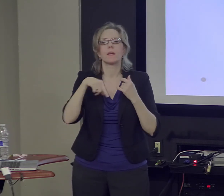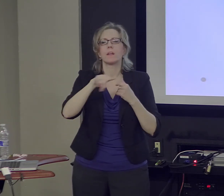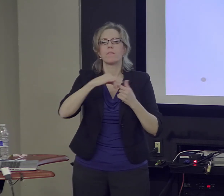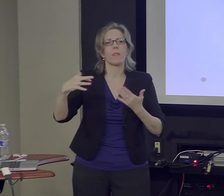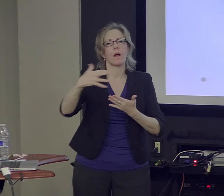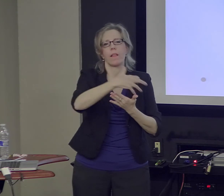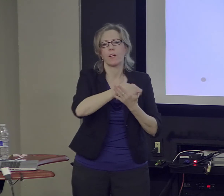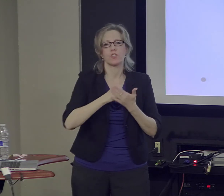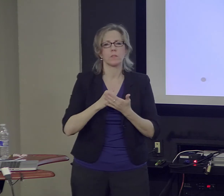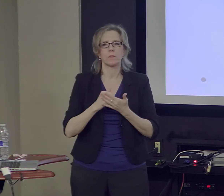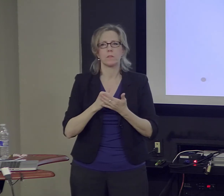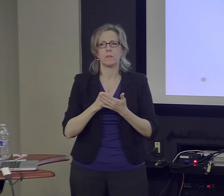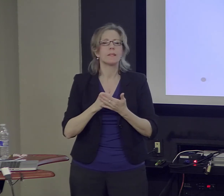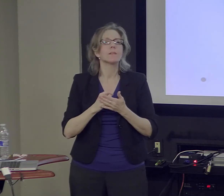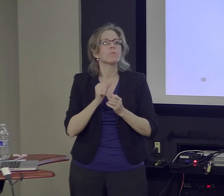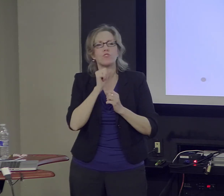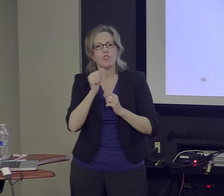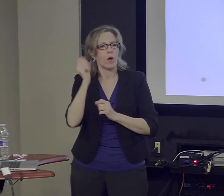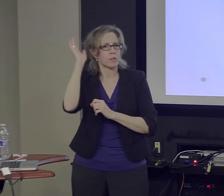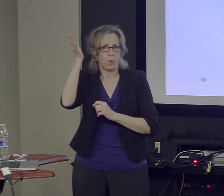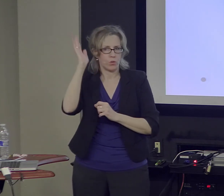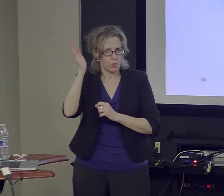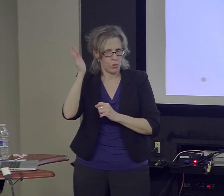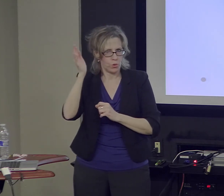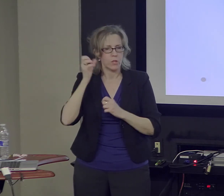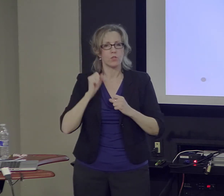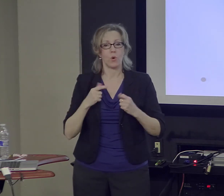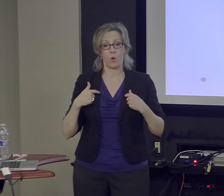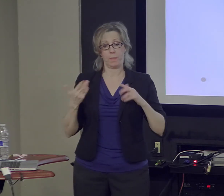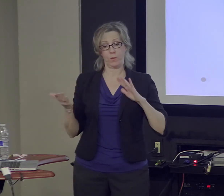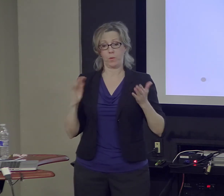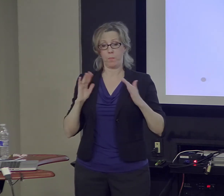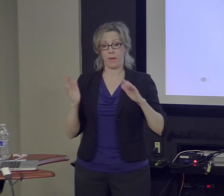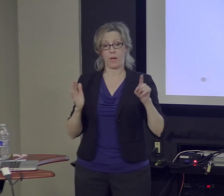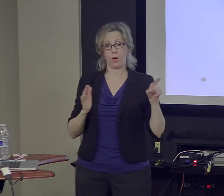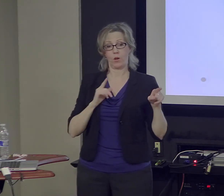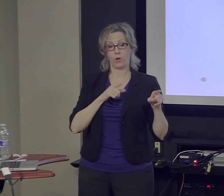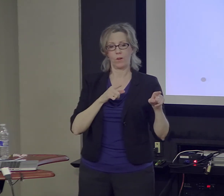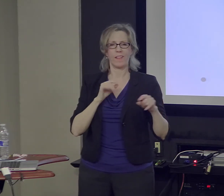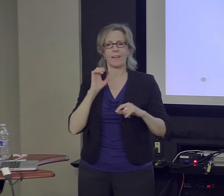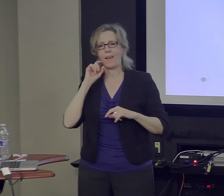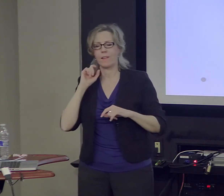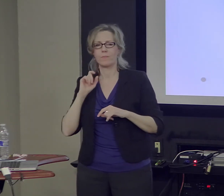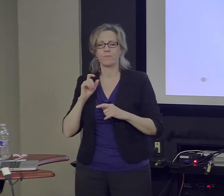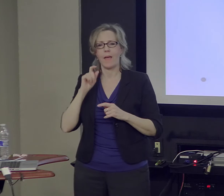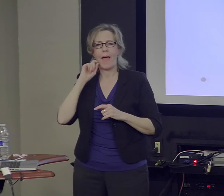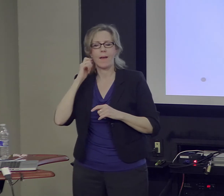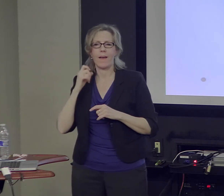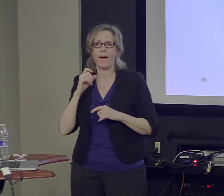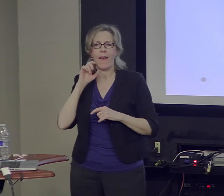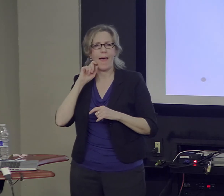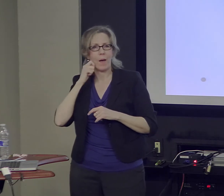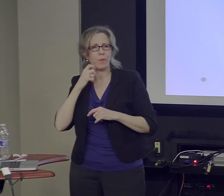researcher, and he has a corpus, and I want to compare where